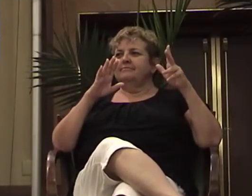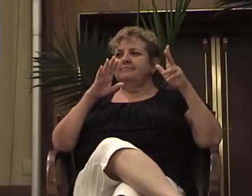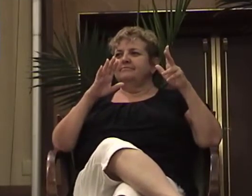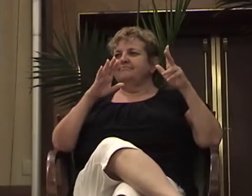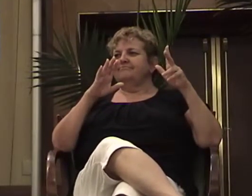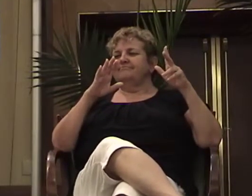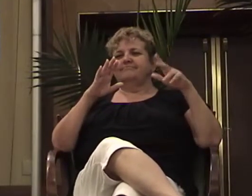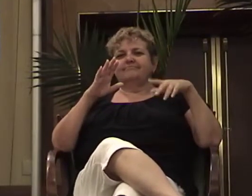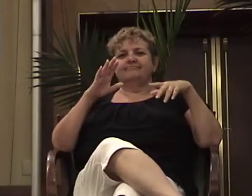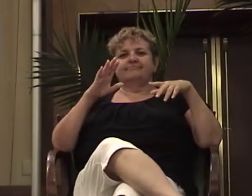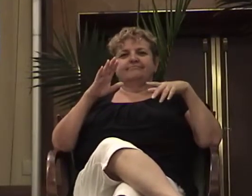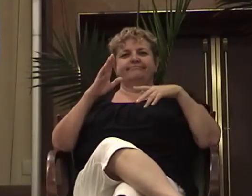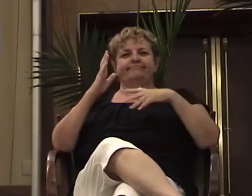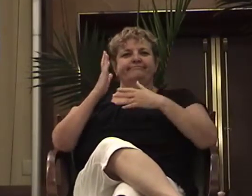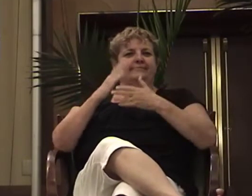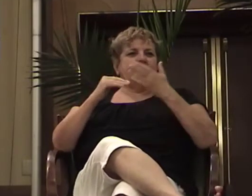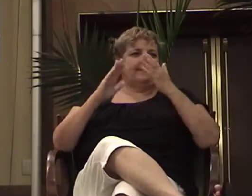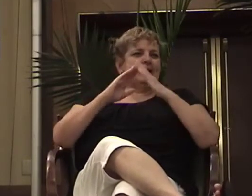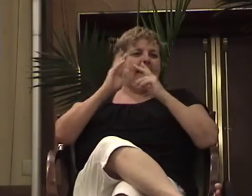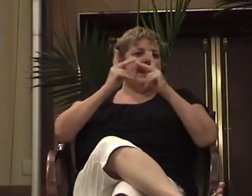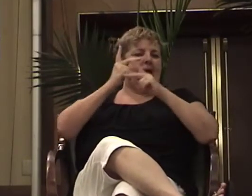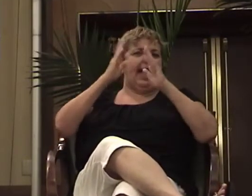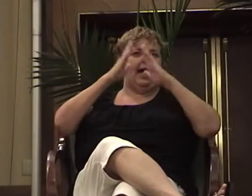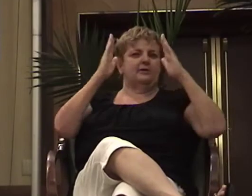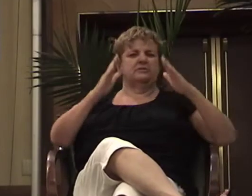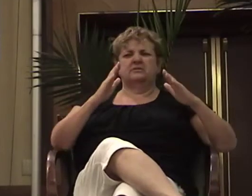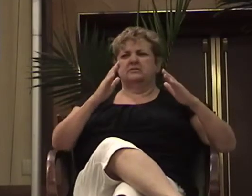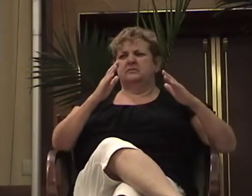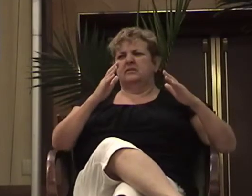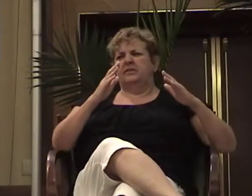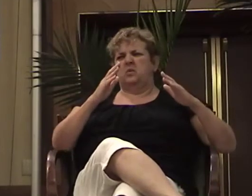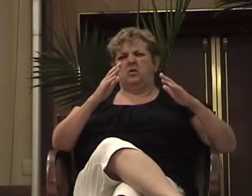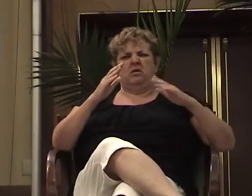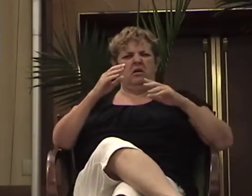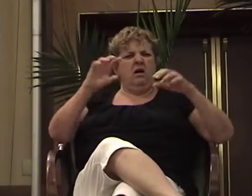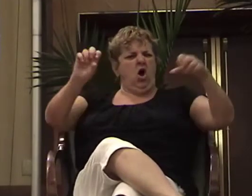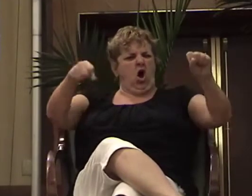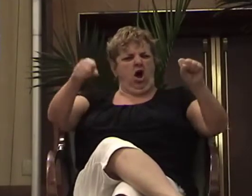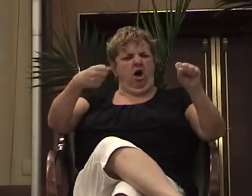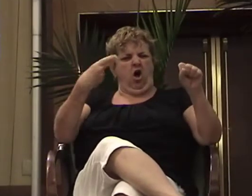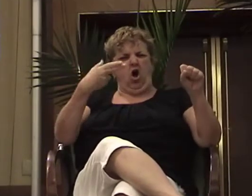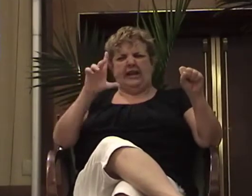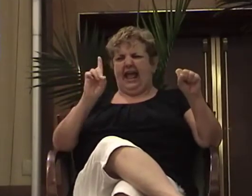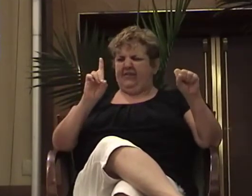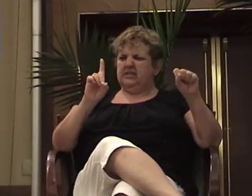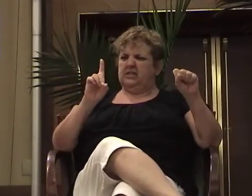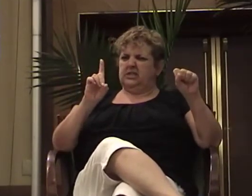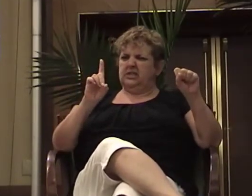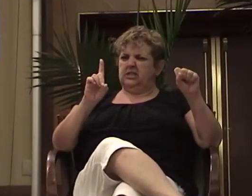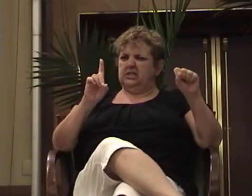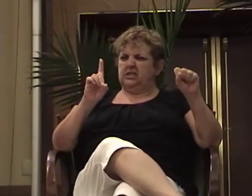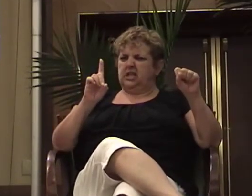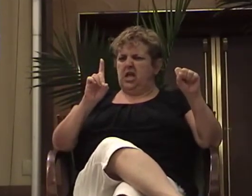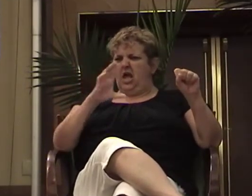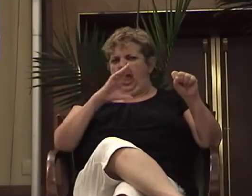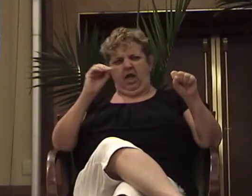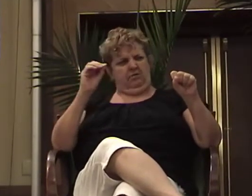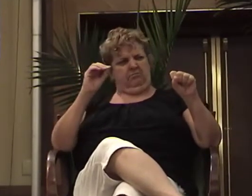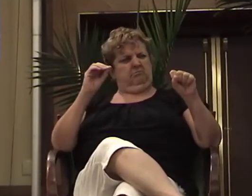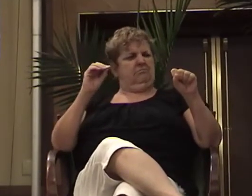front. All these white people with white cups. And I said, well, it looks like it's going to be a pretty little interesting party. And I started